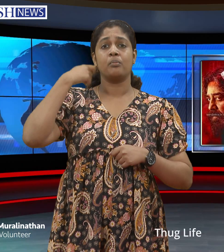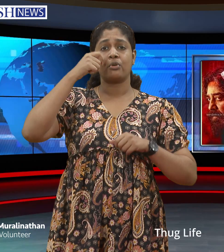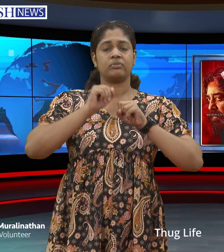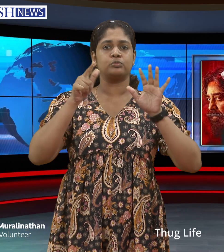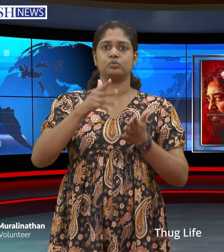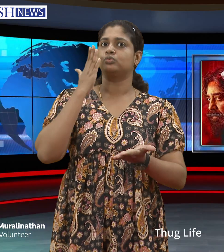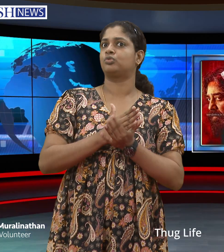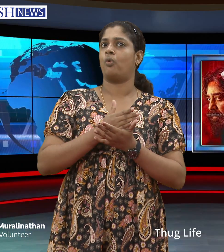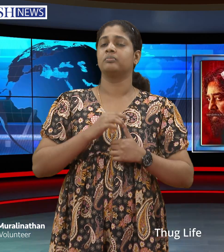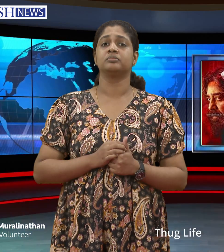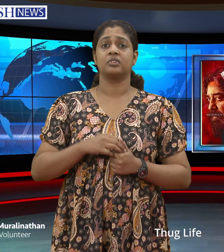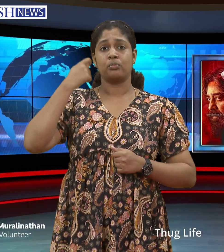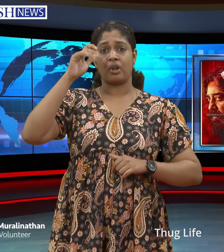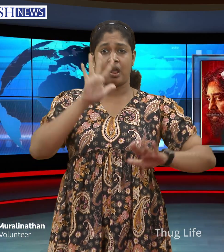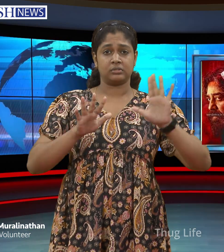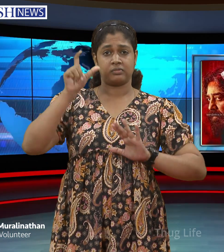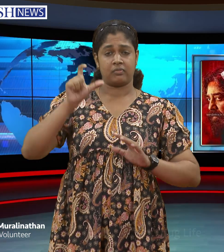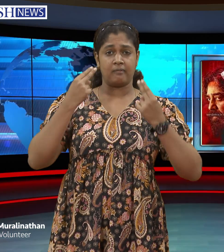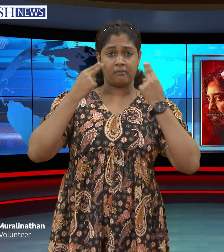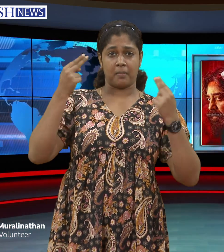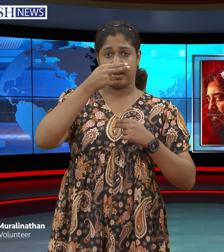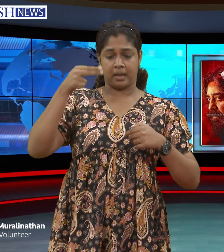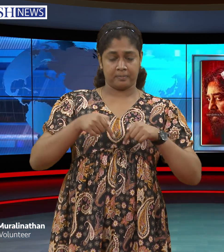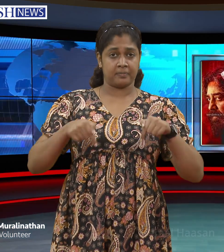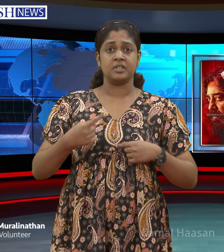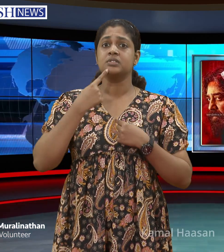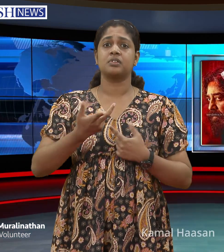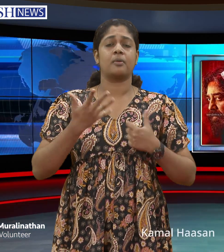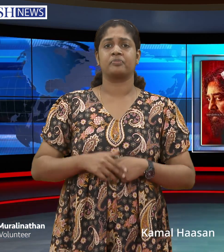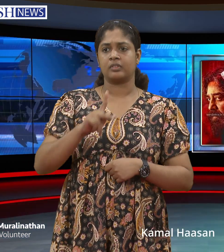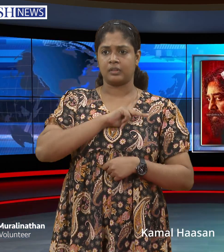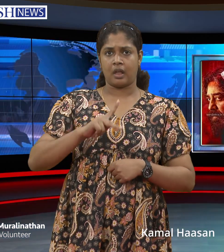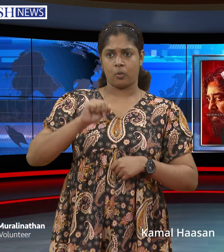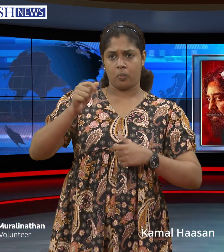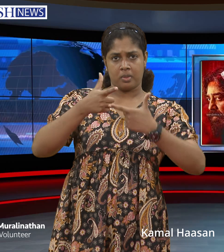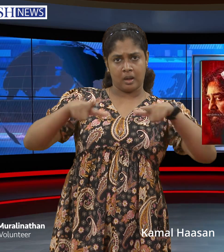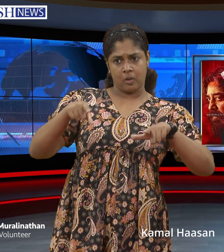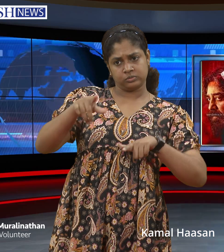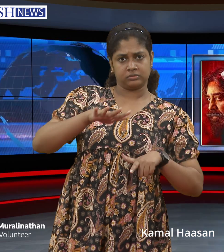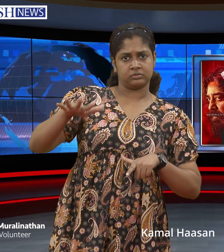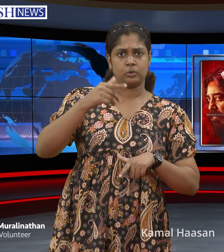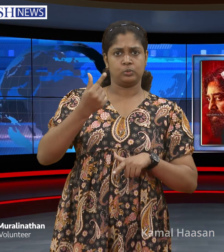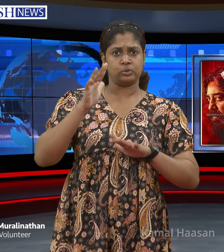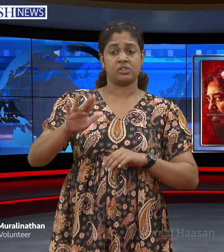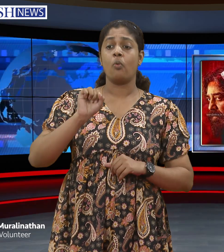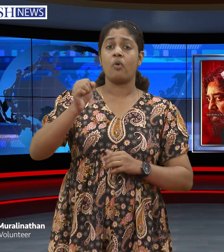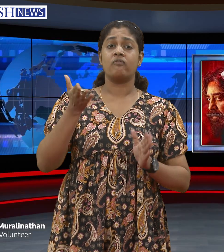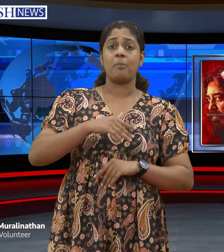owners to release movies cannot be curtailed by threats of arson and violence, while underscoring that the Karnataka government must